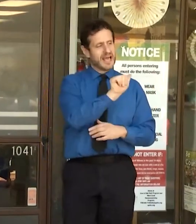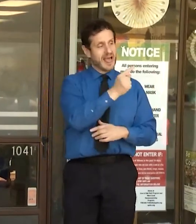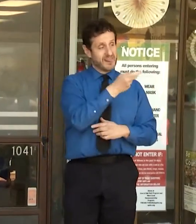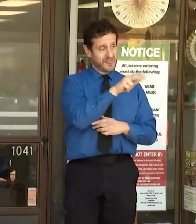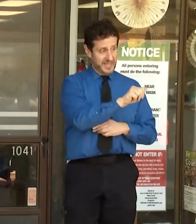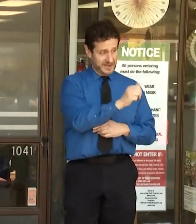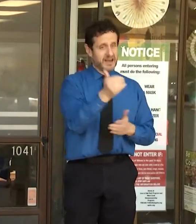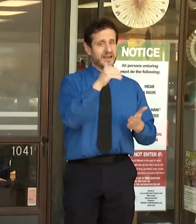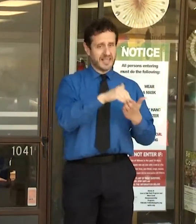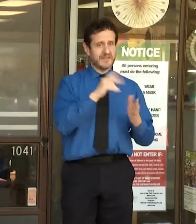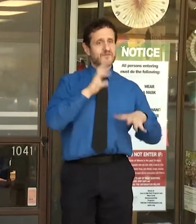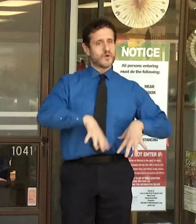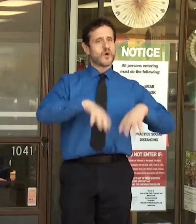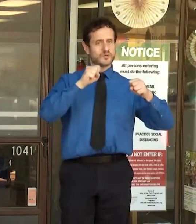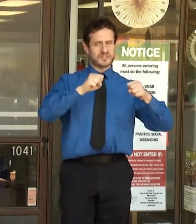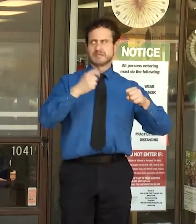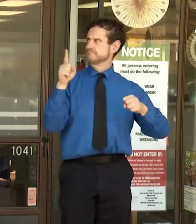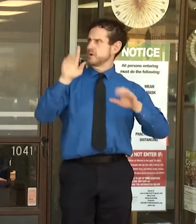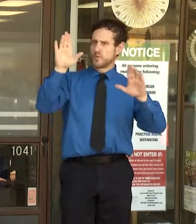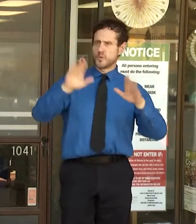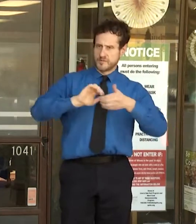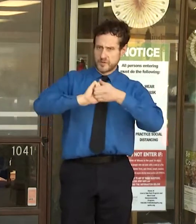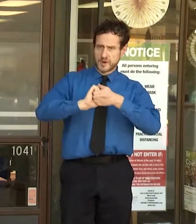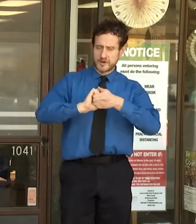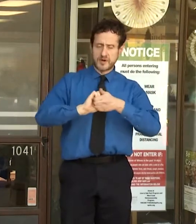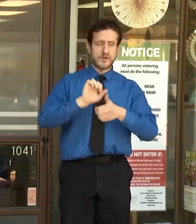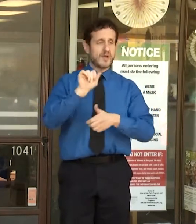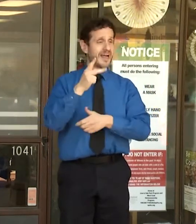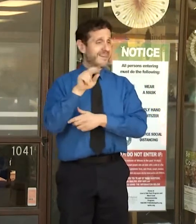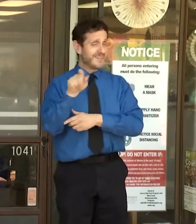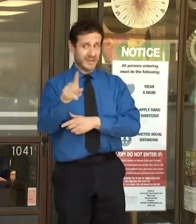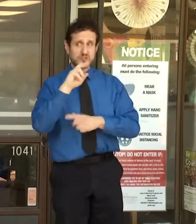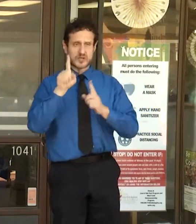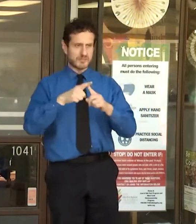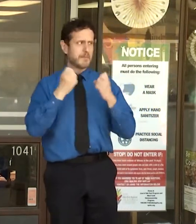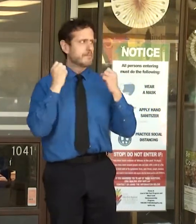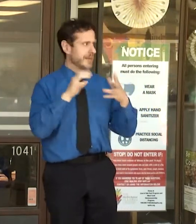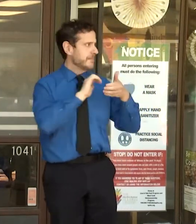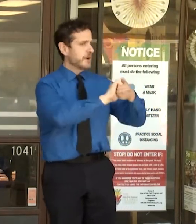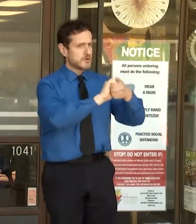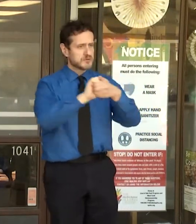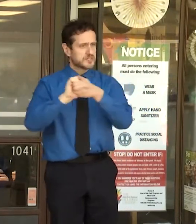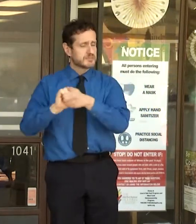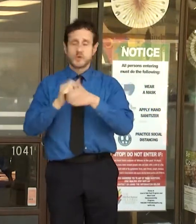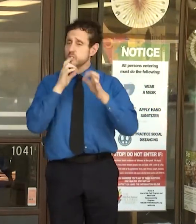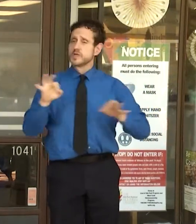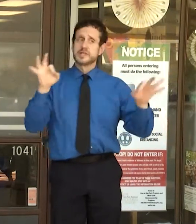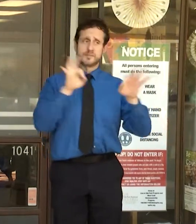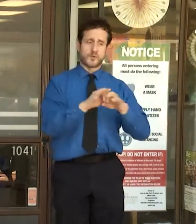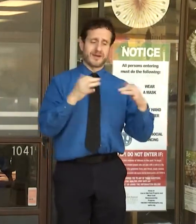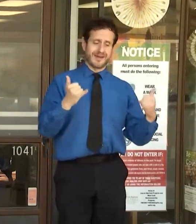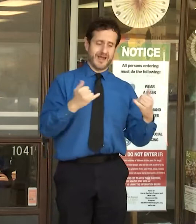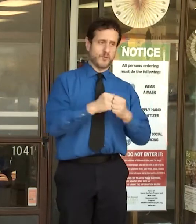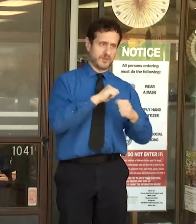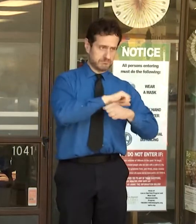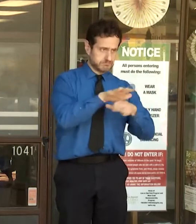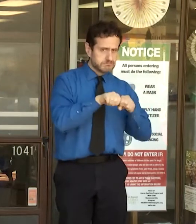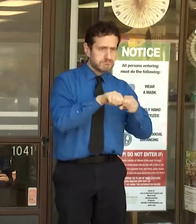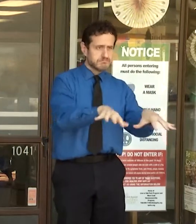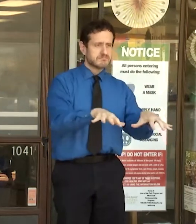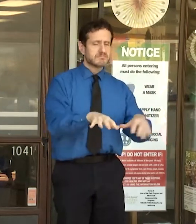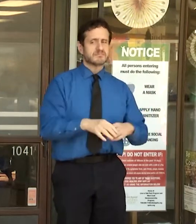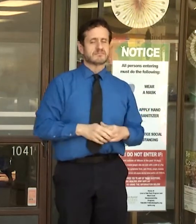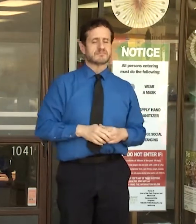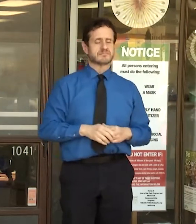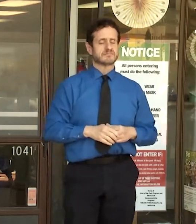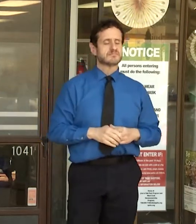such a great partner. She spoke of partnerships, and that is critical during this time. The only way that the county would be able to